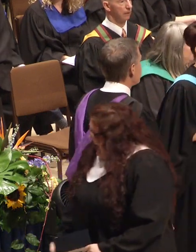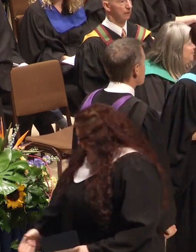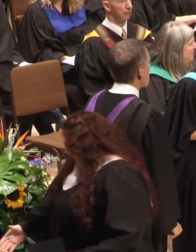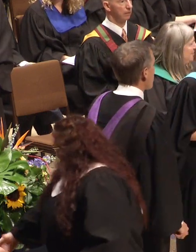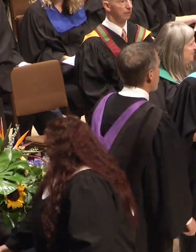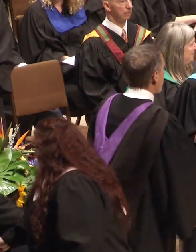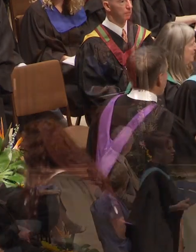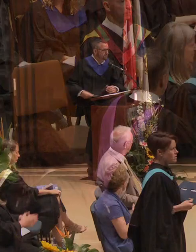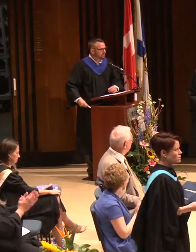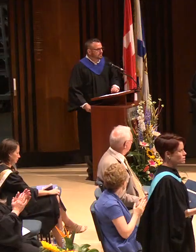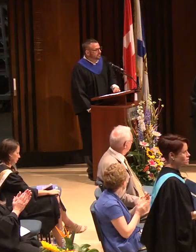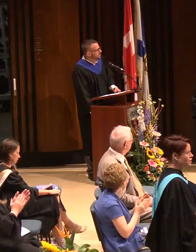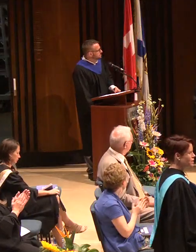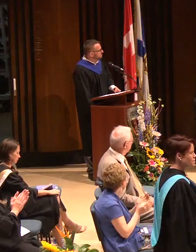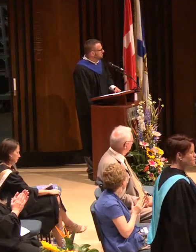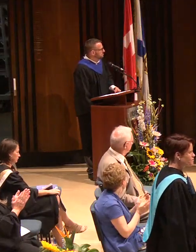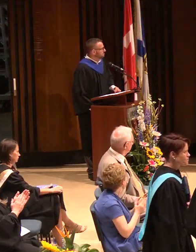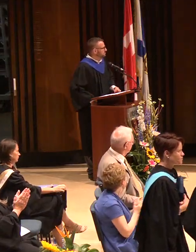Laura Dobbin.